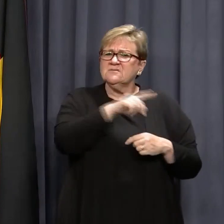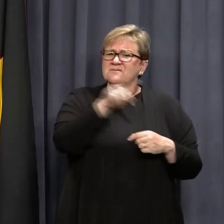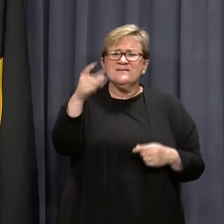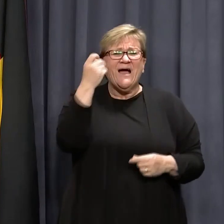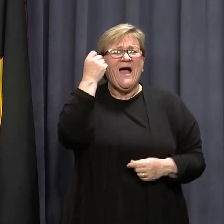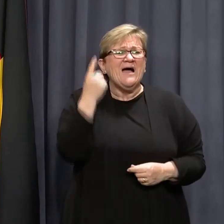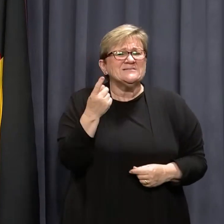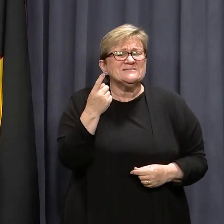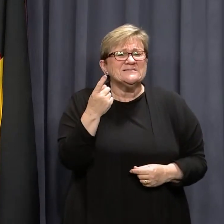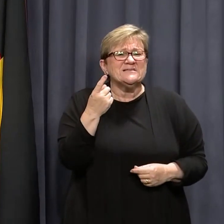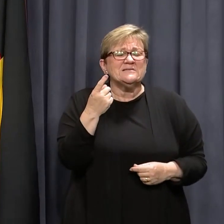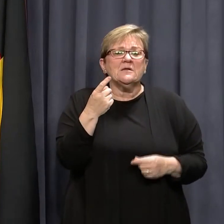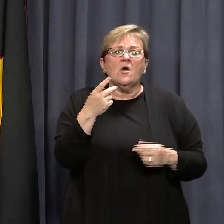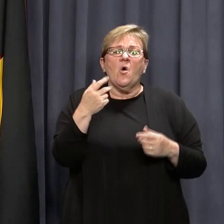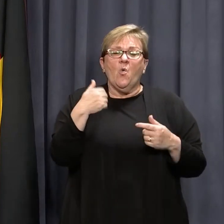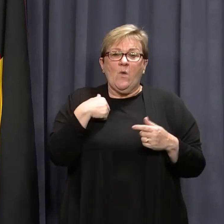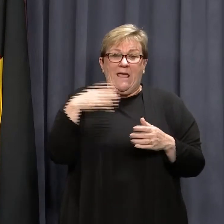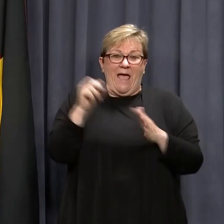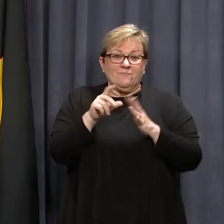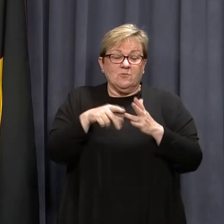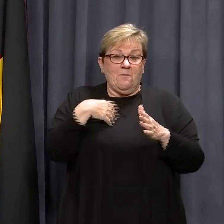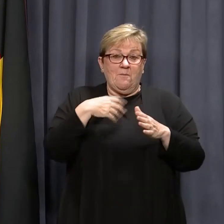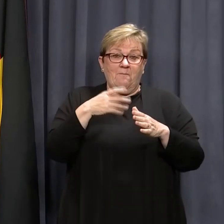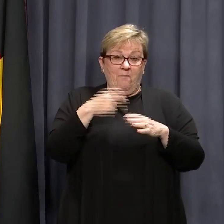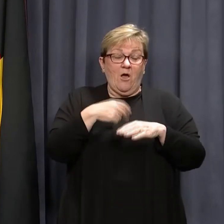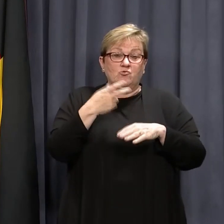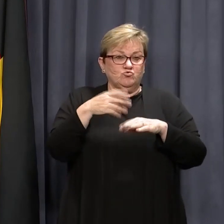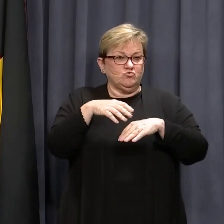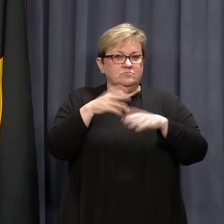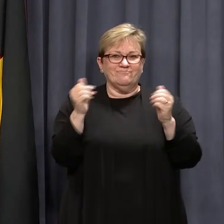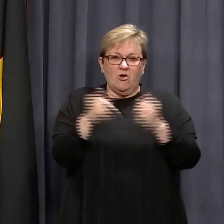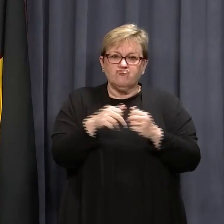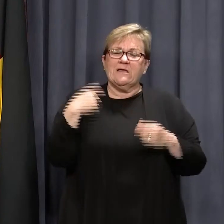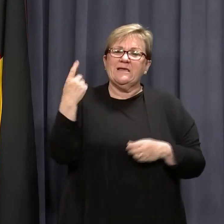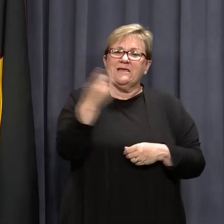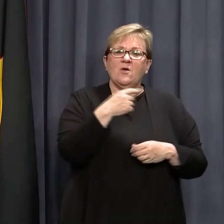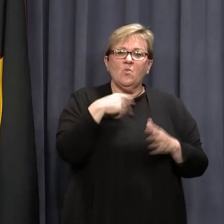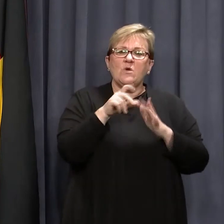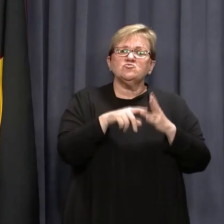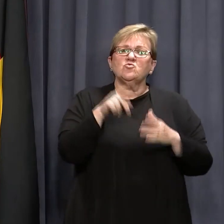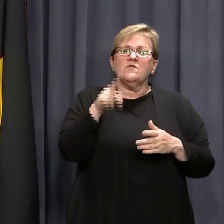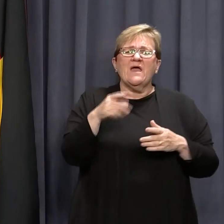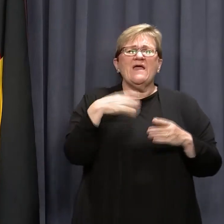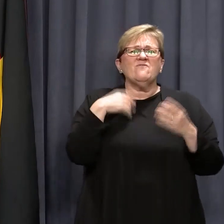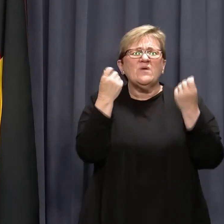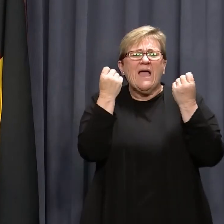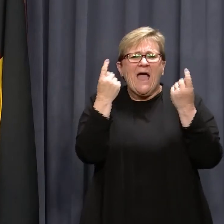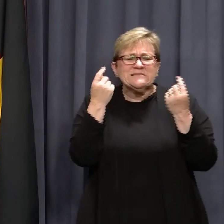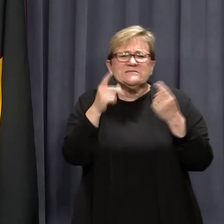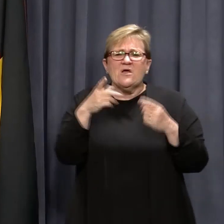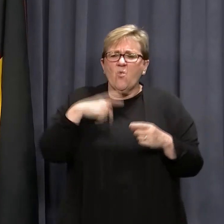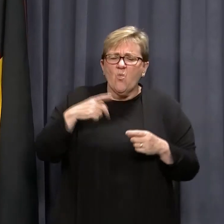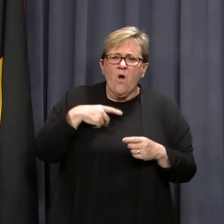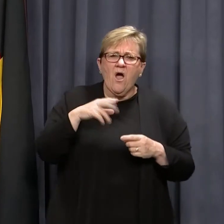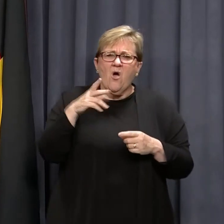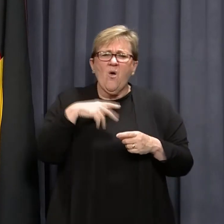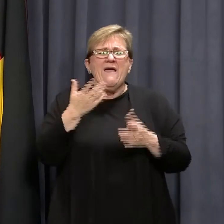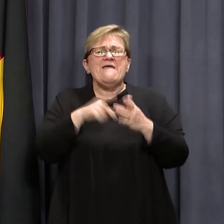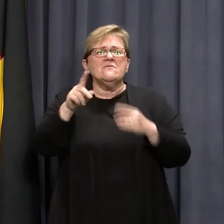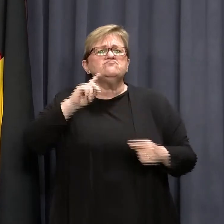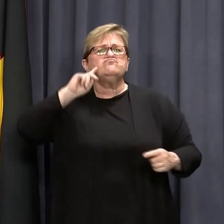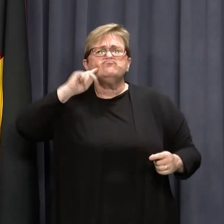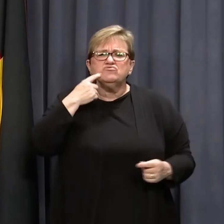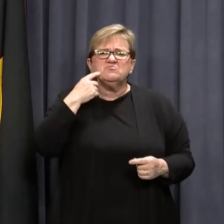the enforcement approach we've adopted has been policing by consent. We do that as compassionately as we can, but if they're belligerent and